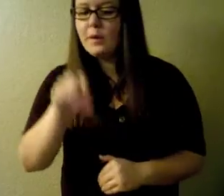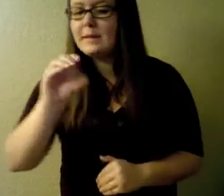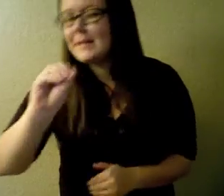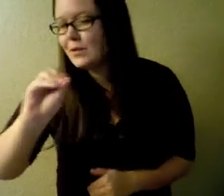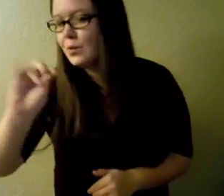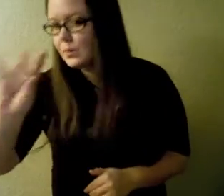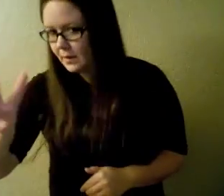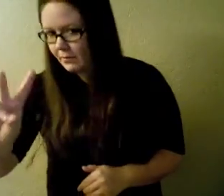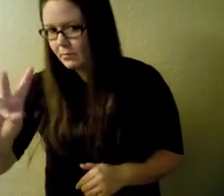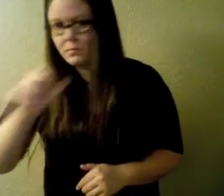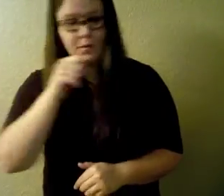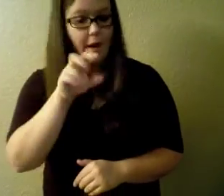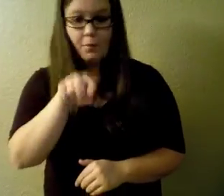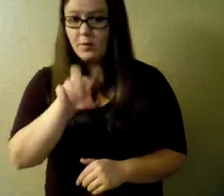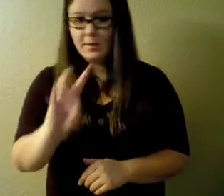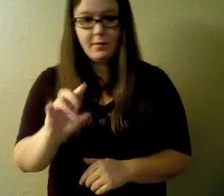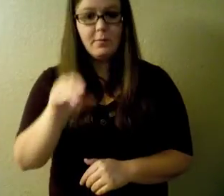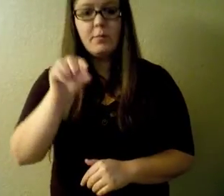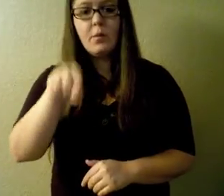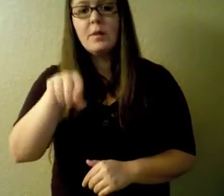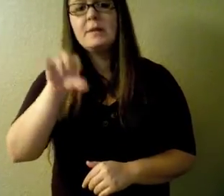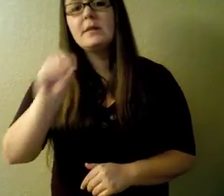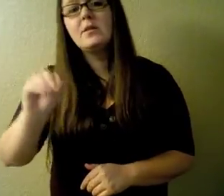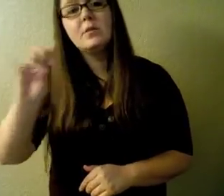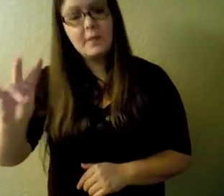7 hundredths times 3.9.